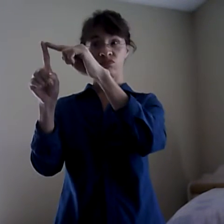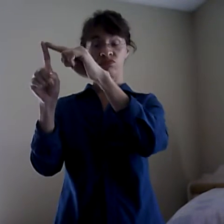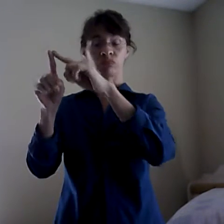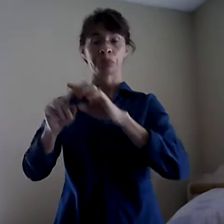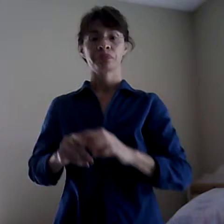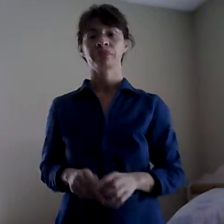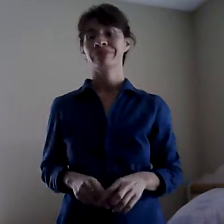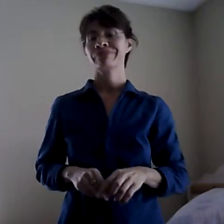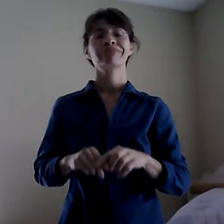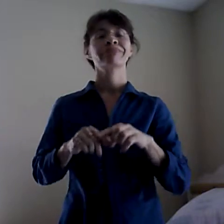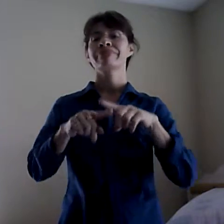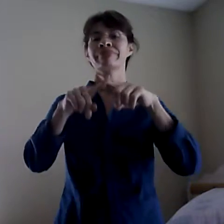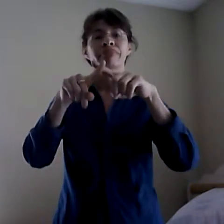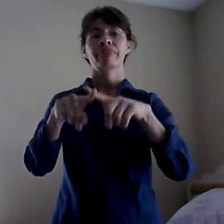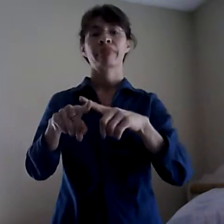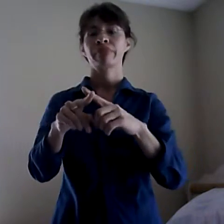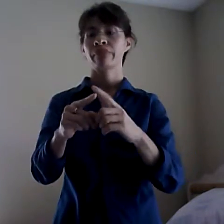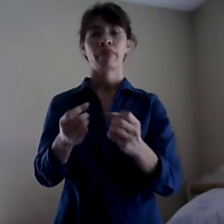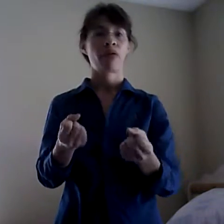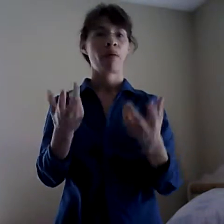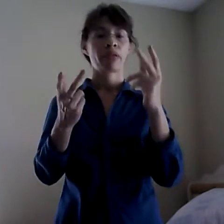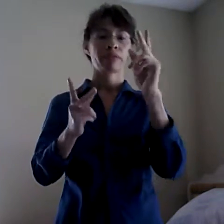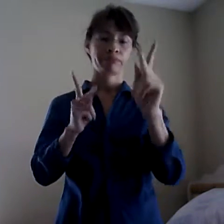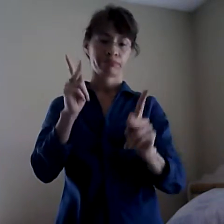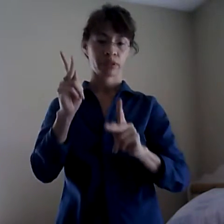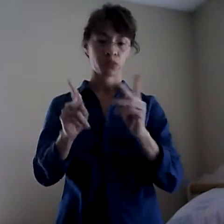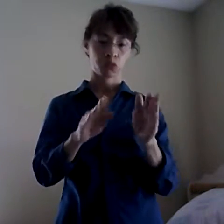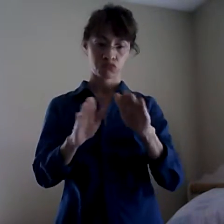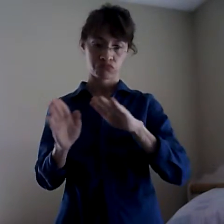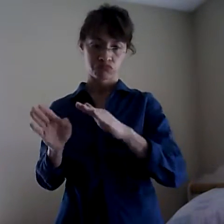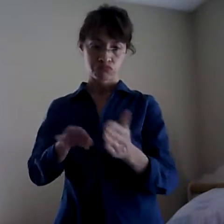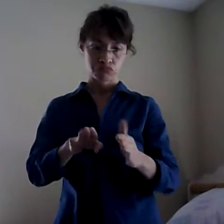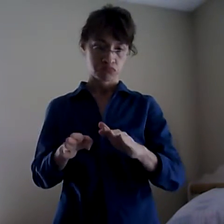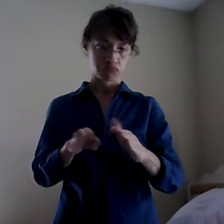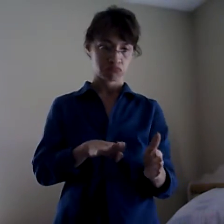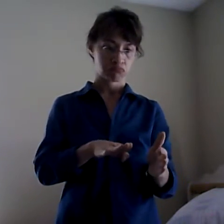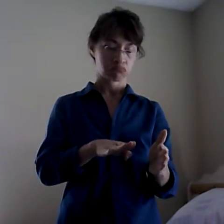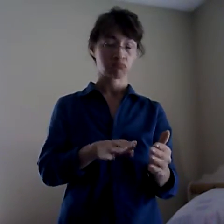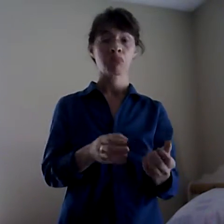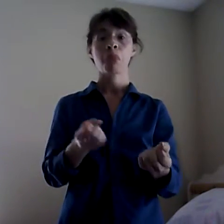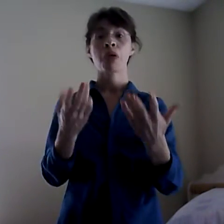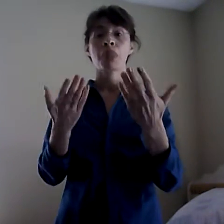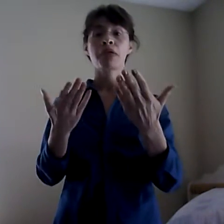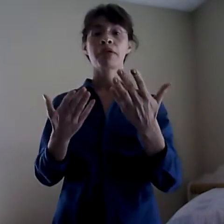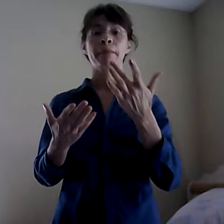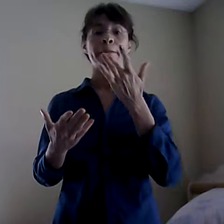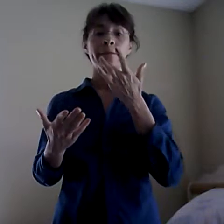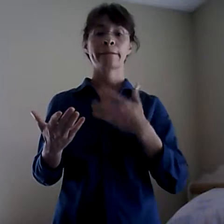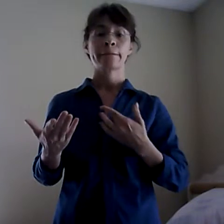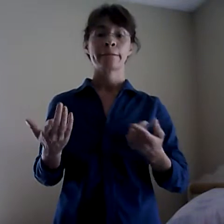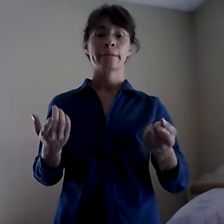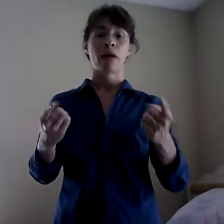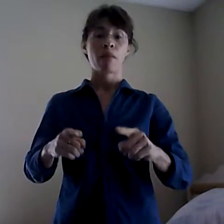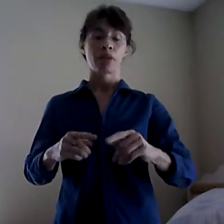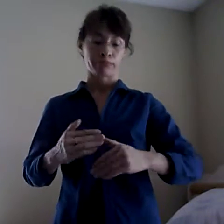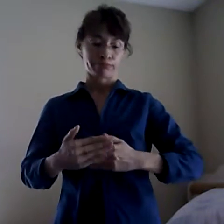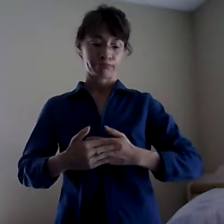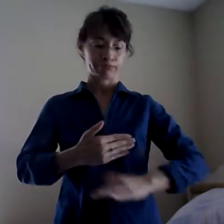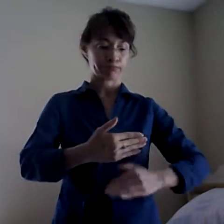it just depends how many funerals we have, how many birthdays we have, how busy we would actually